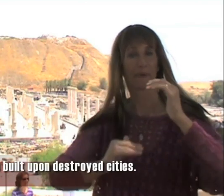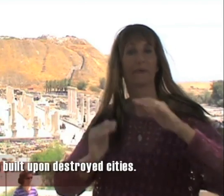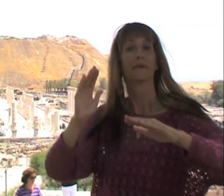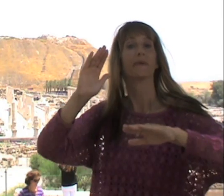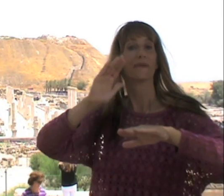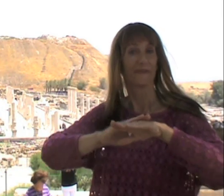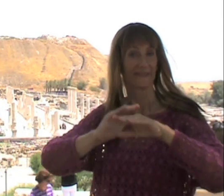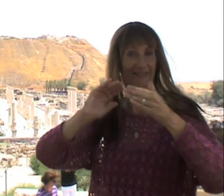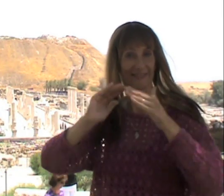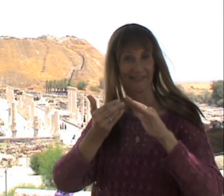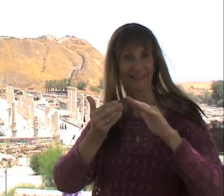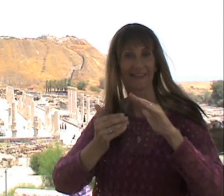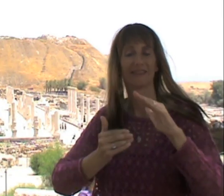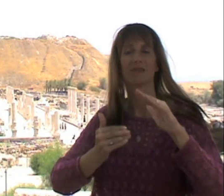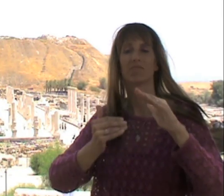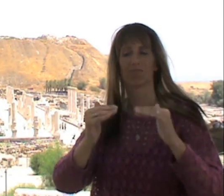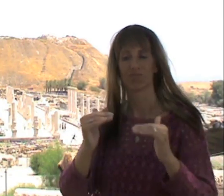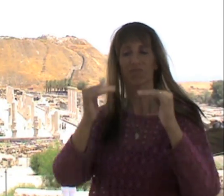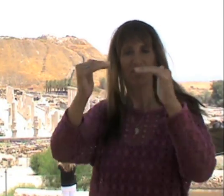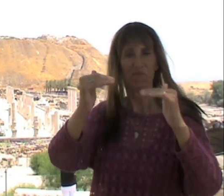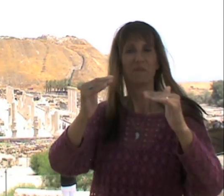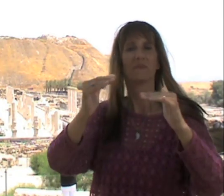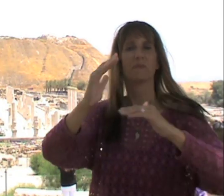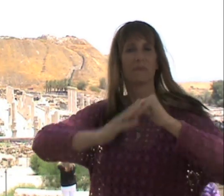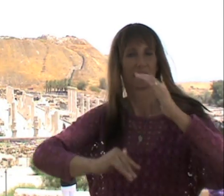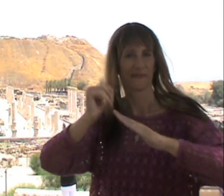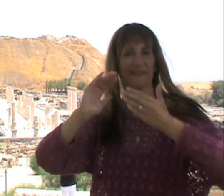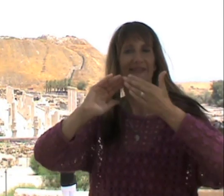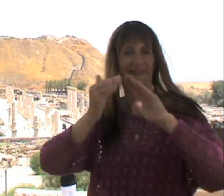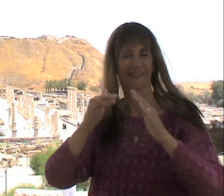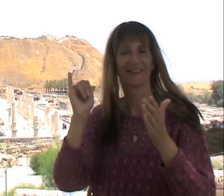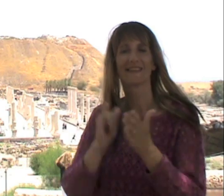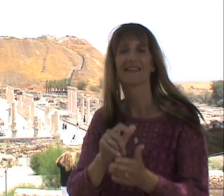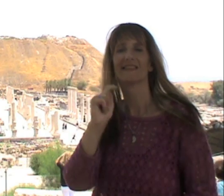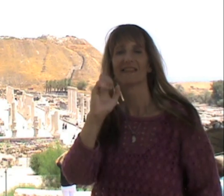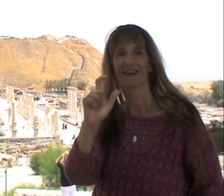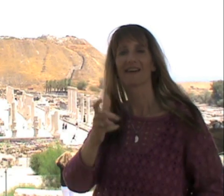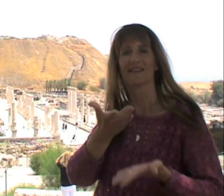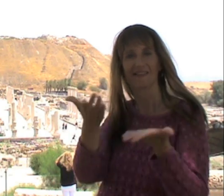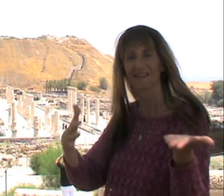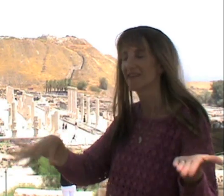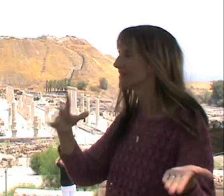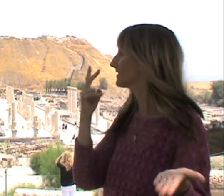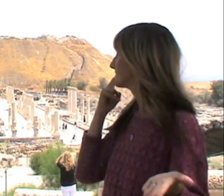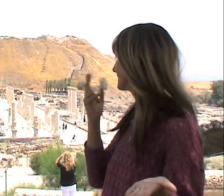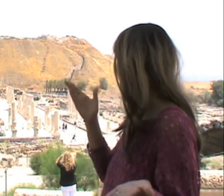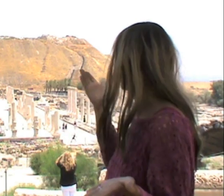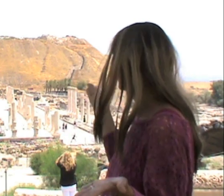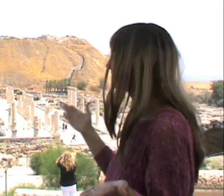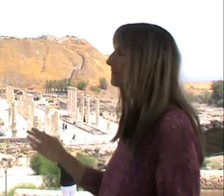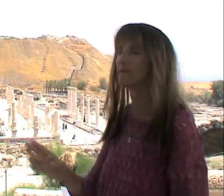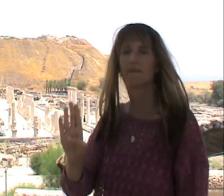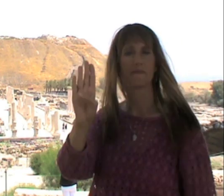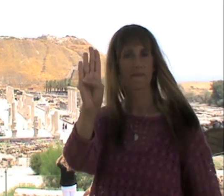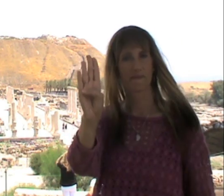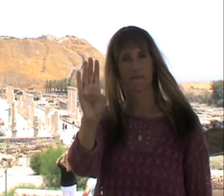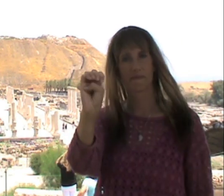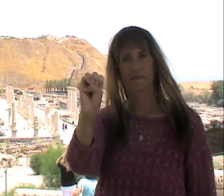was built and destroyed, and then another city was built upon it and destroyed, and another city from a different time period was built. And you see that here with this